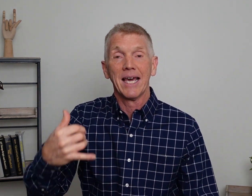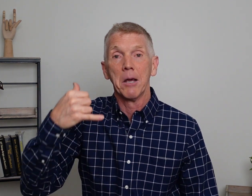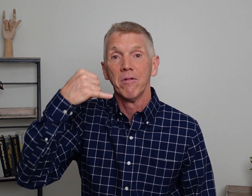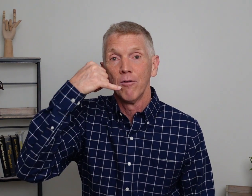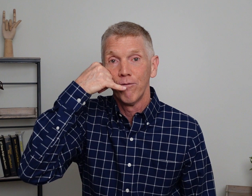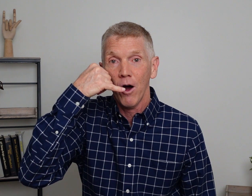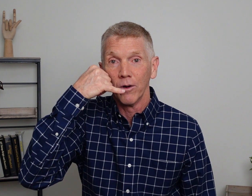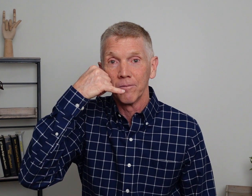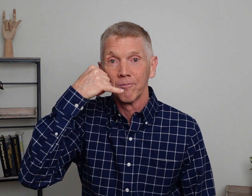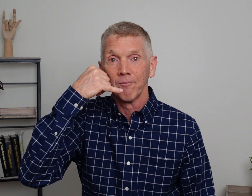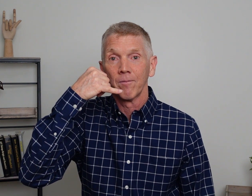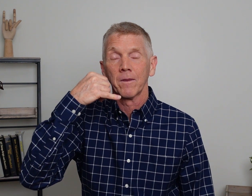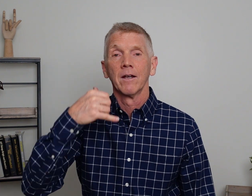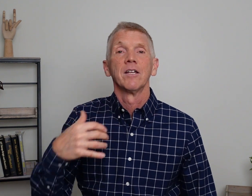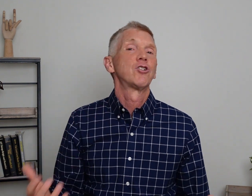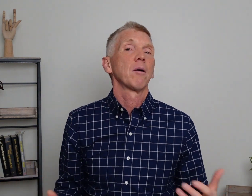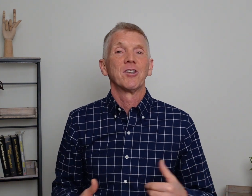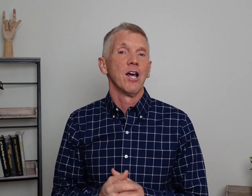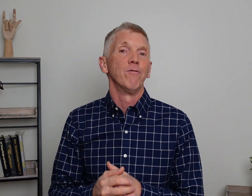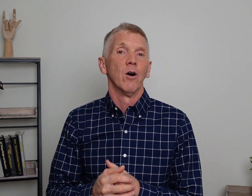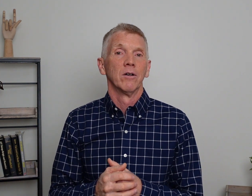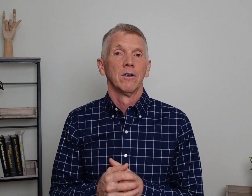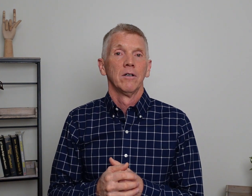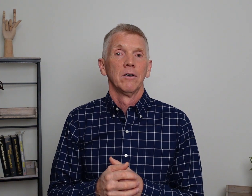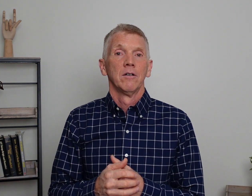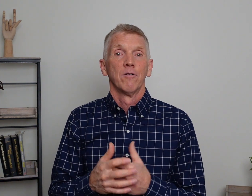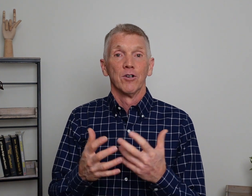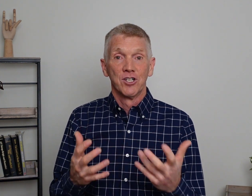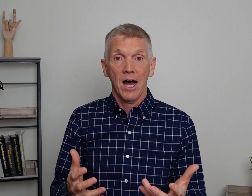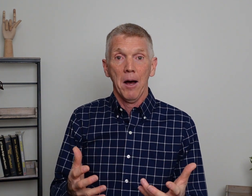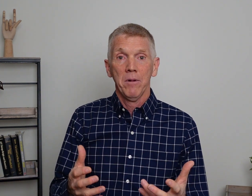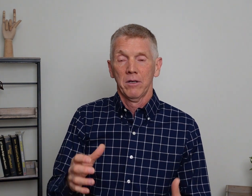became phone. Let's talk about cell phone. For some,